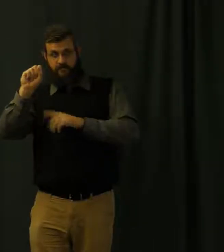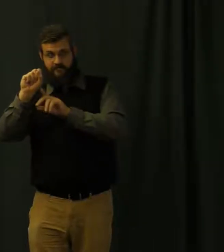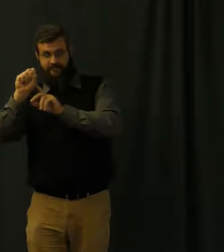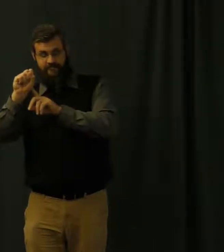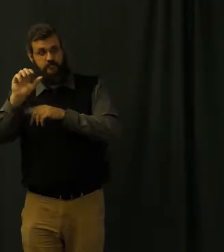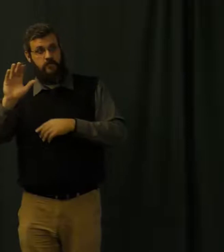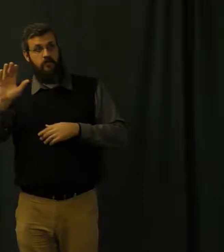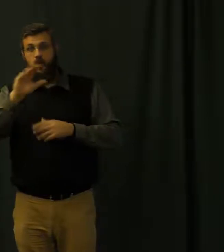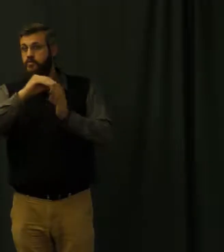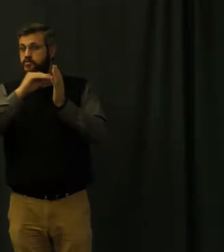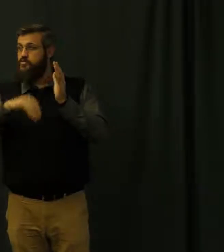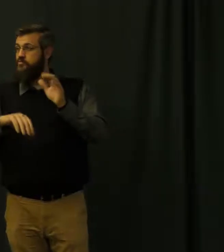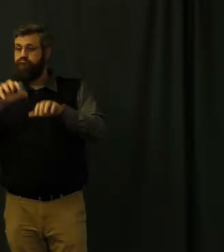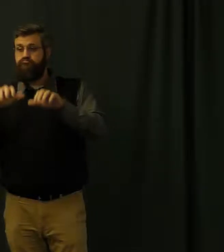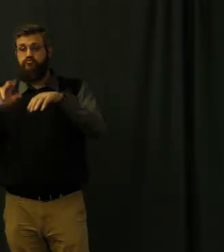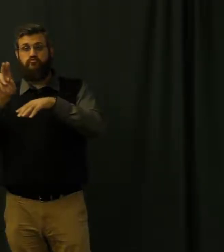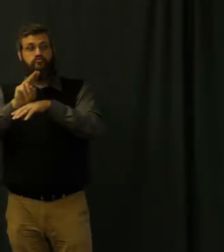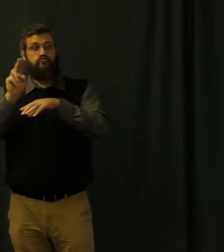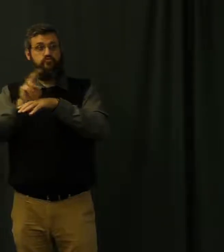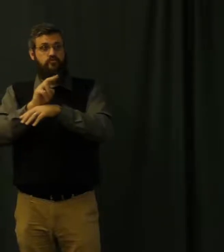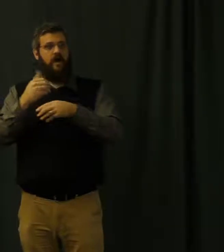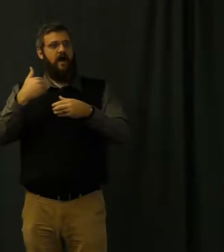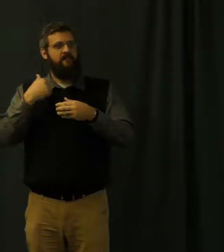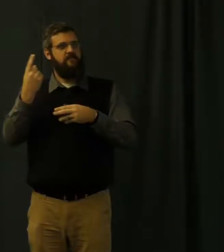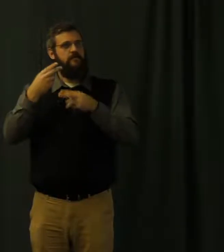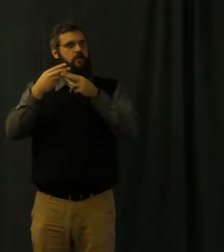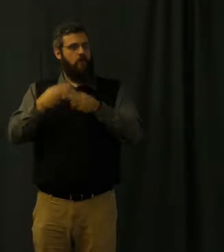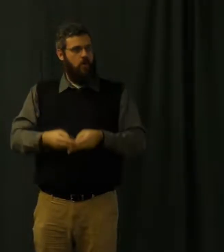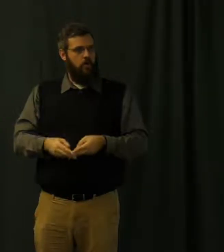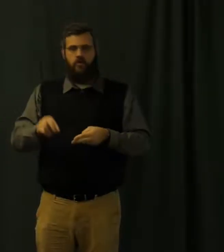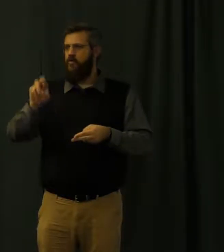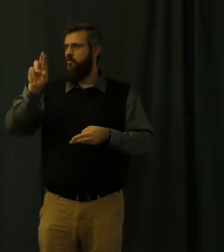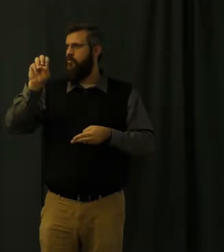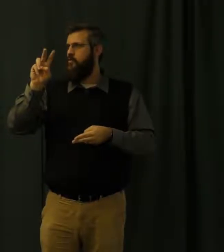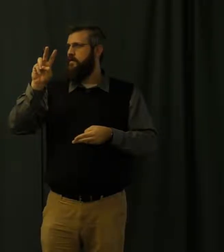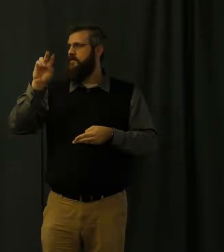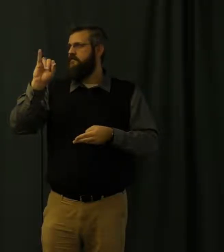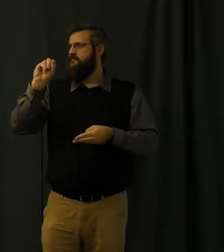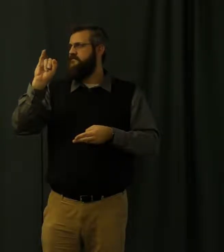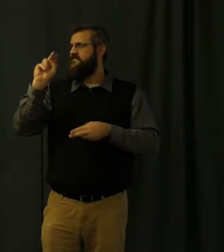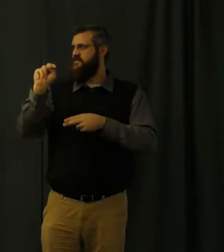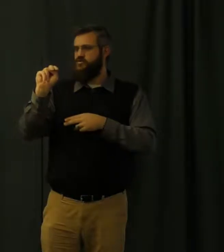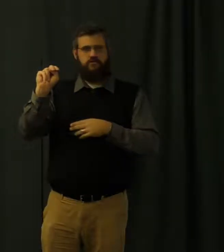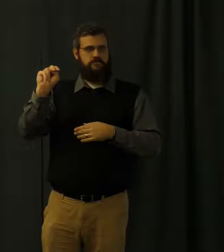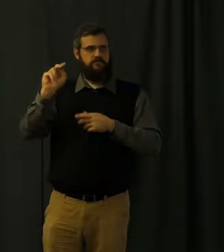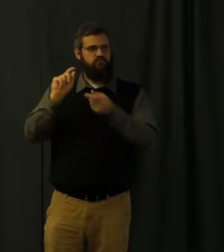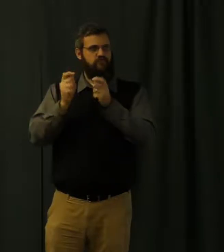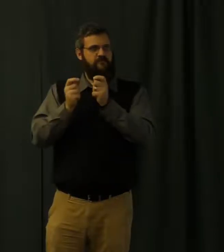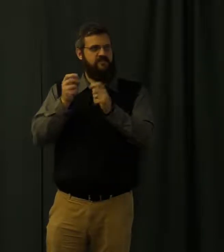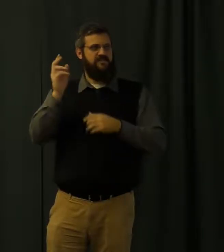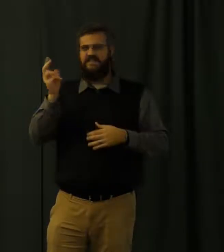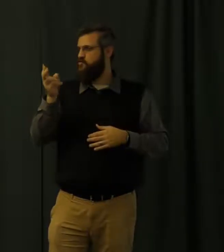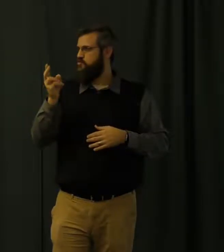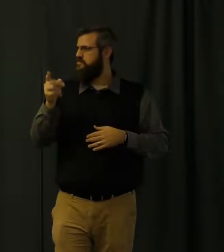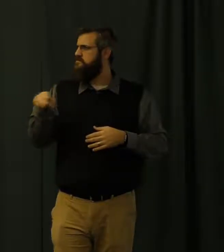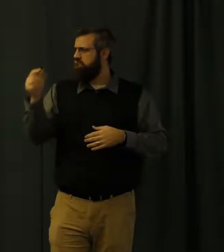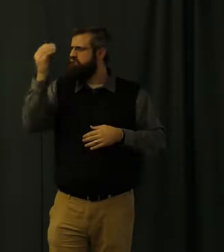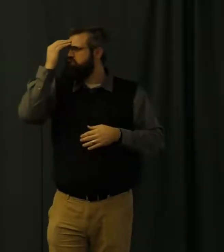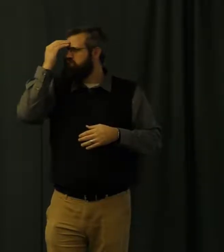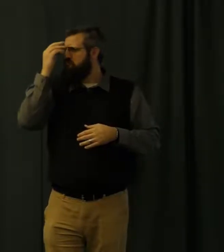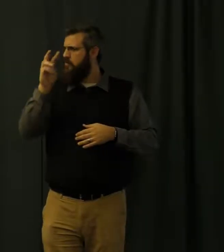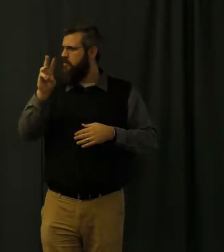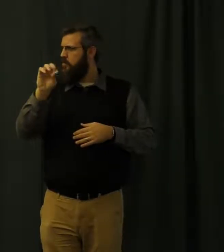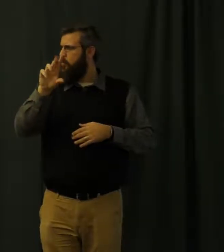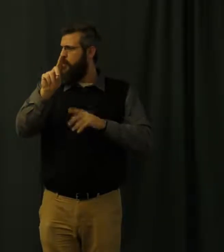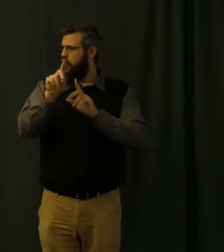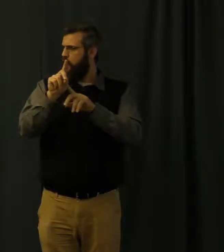using it, is this thing called revision history, okay? So in the revision history, and you guys know with Word,